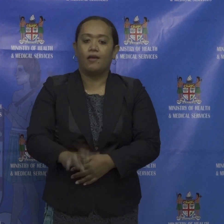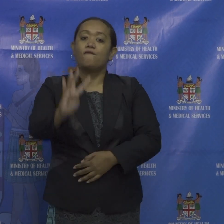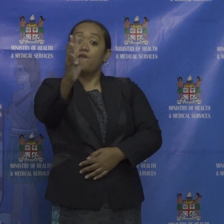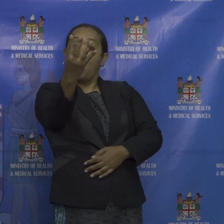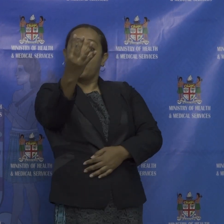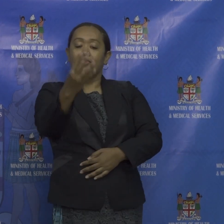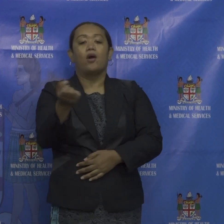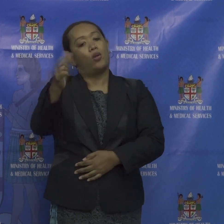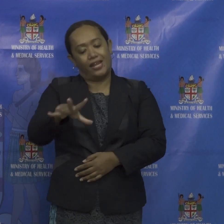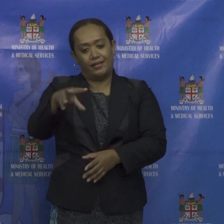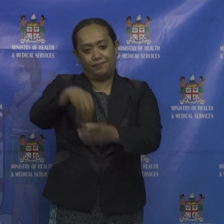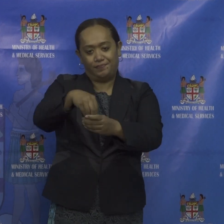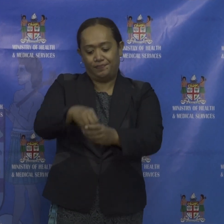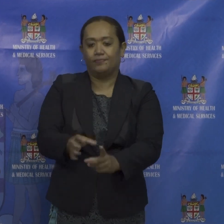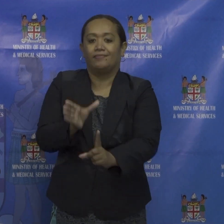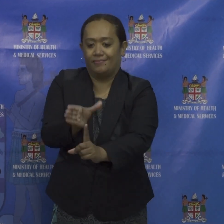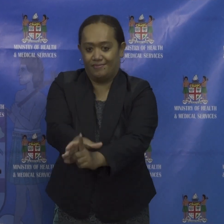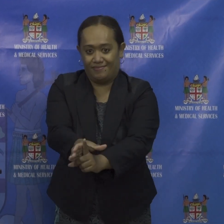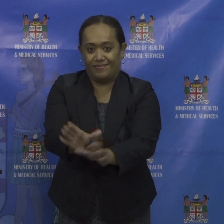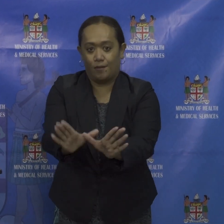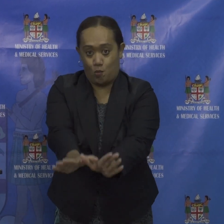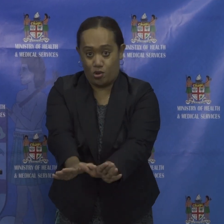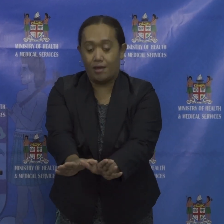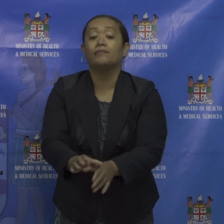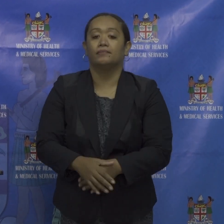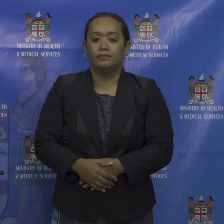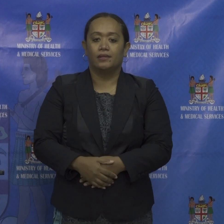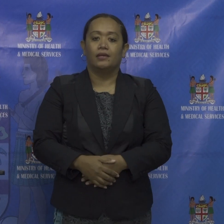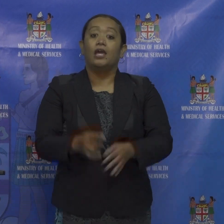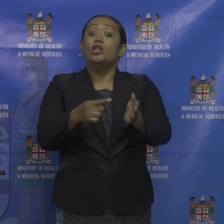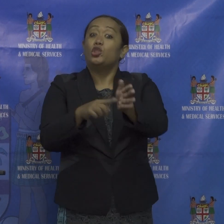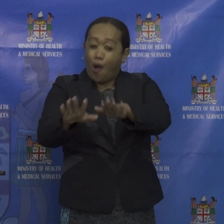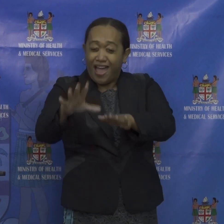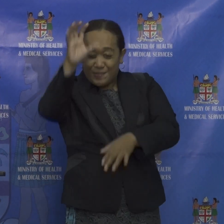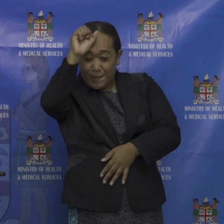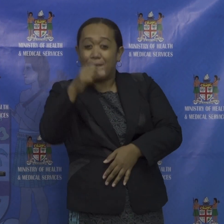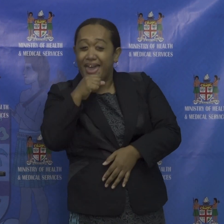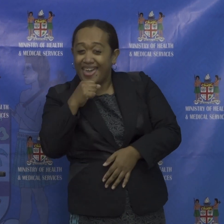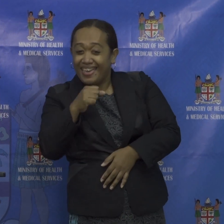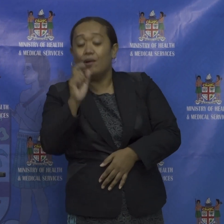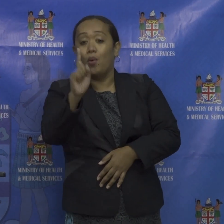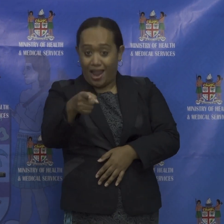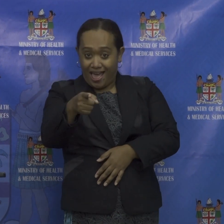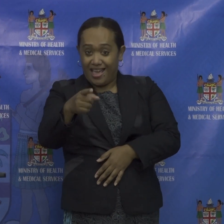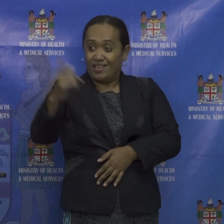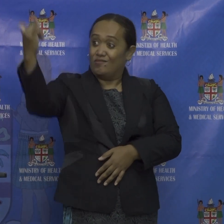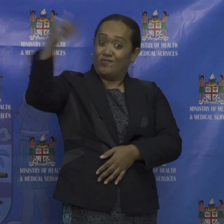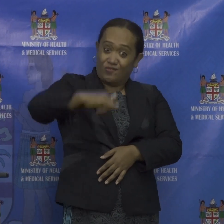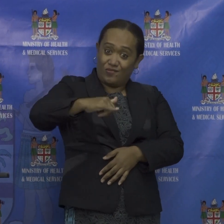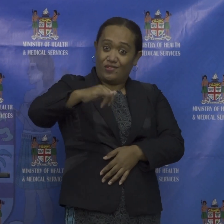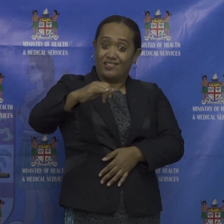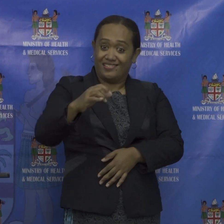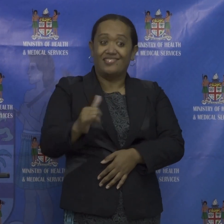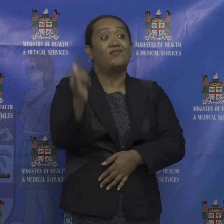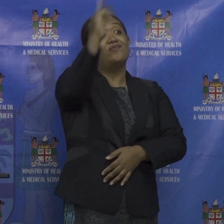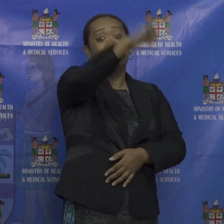case. He's a border quarantine case, and this is a 22-year-old Tongan national who was repatriating to Tonga from Guyana, and he